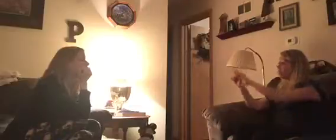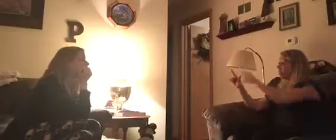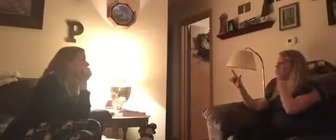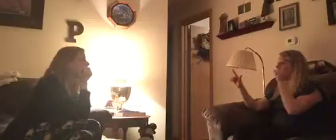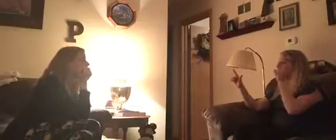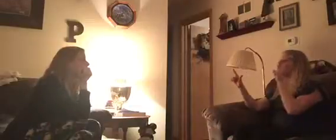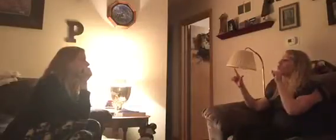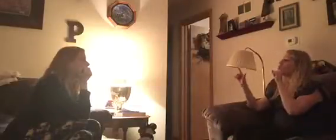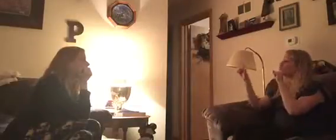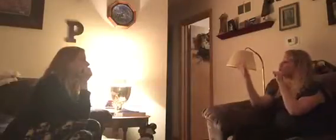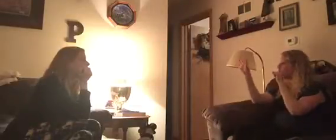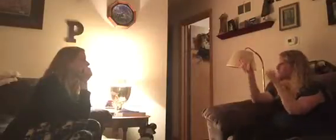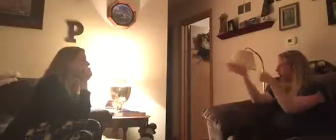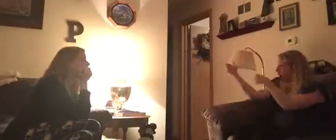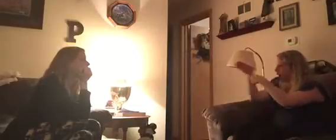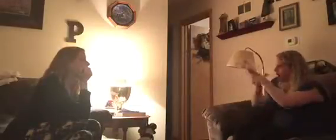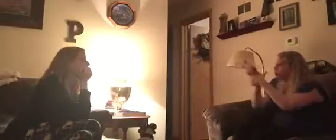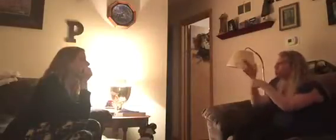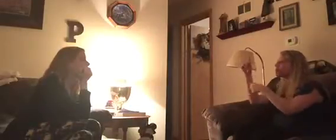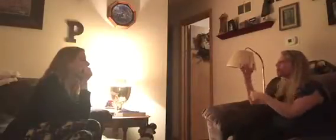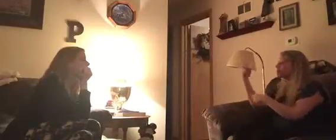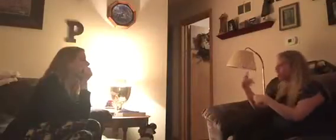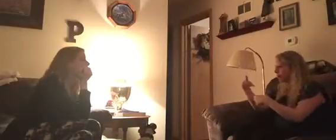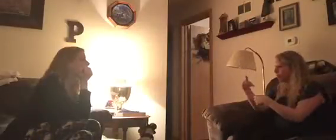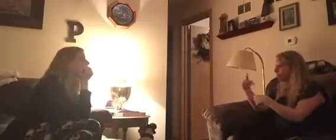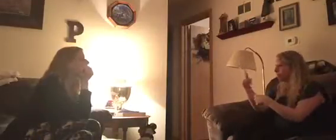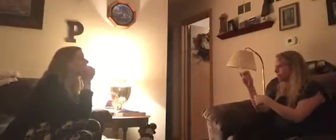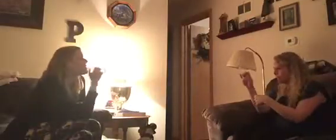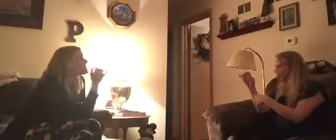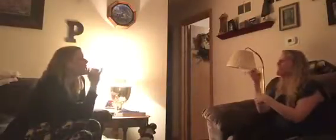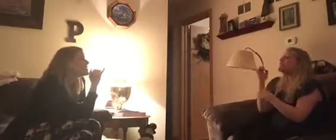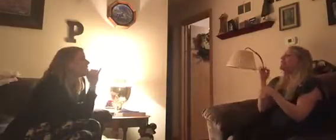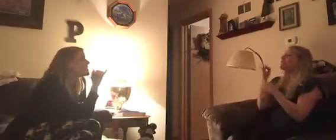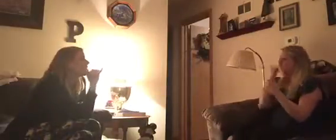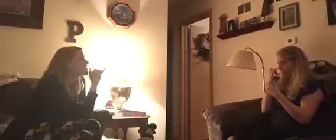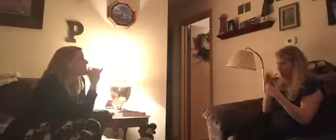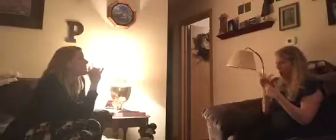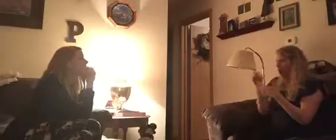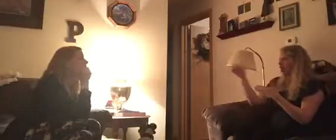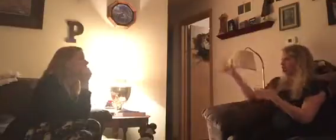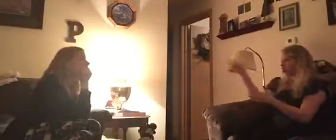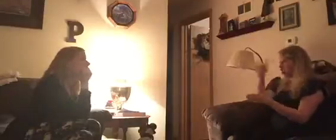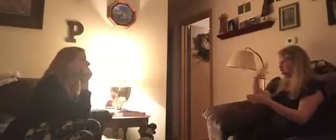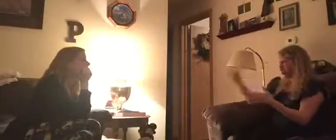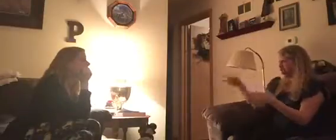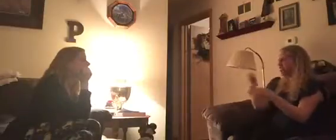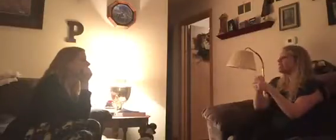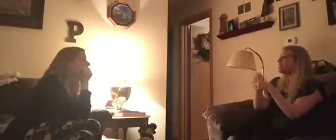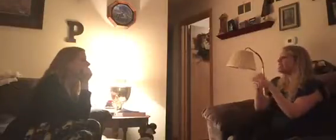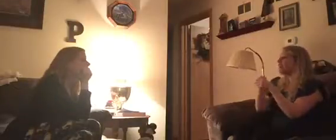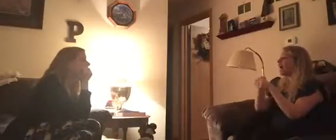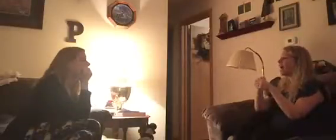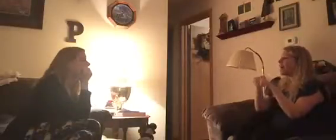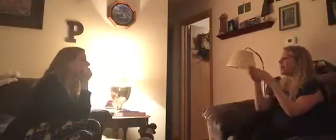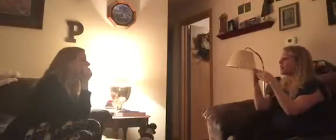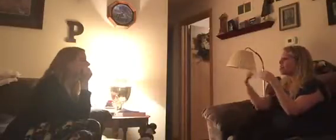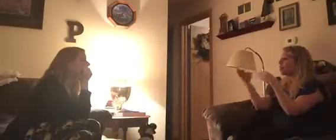handles. Because if you don't, then you're going to end up painting inside the door, and you don't want to do that, obviously.